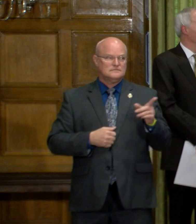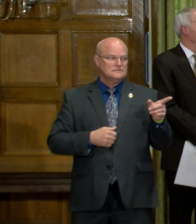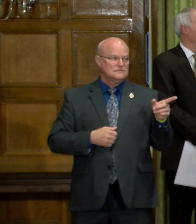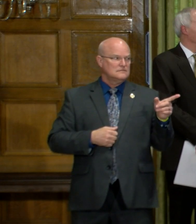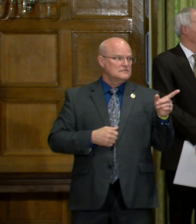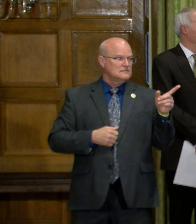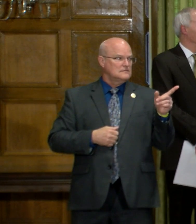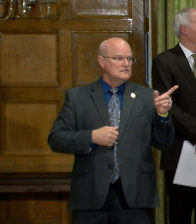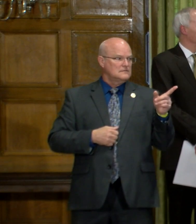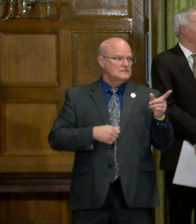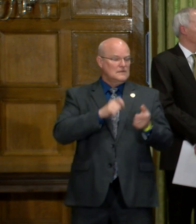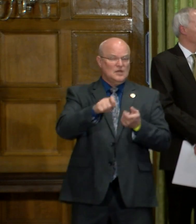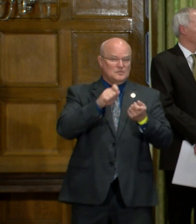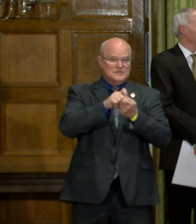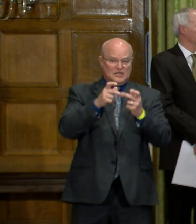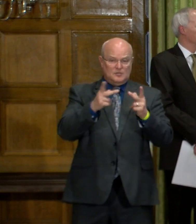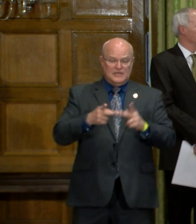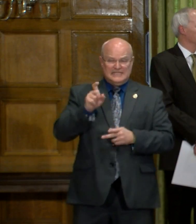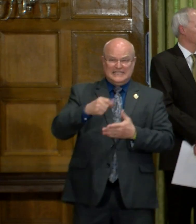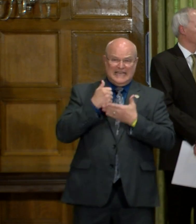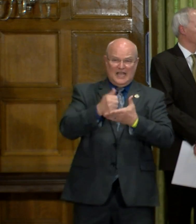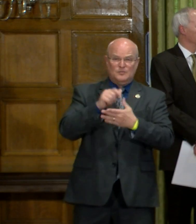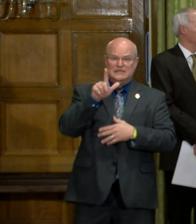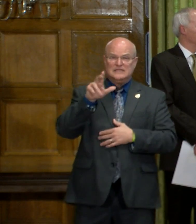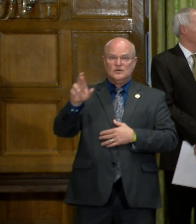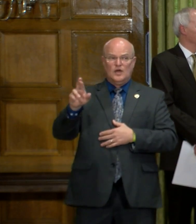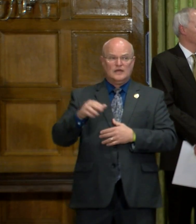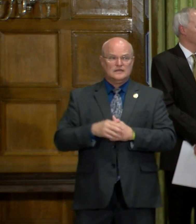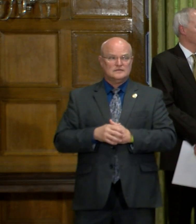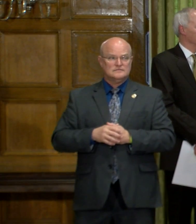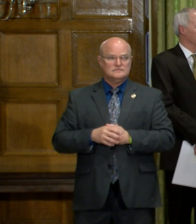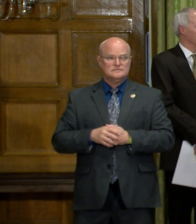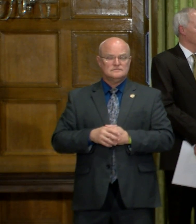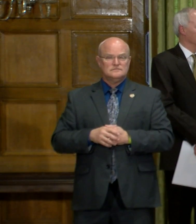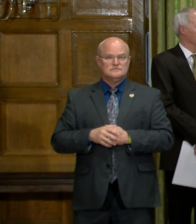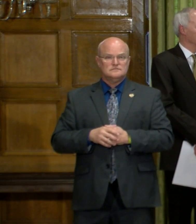particular places that you need help in Little Rock?